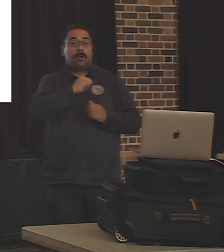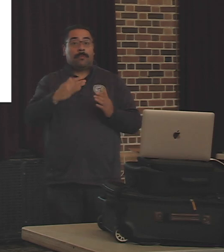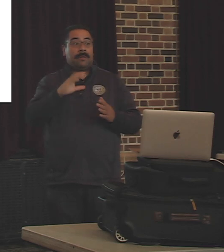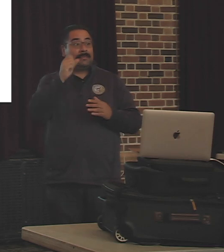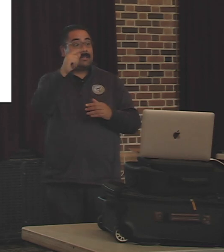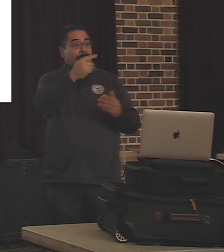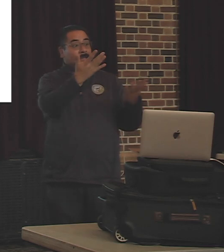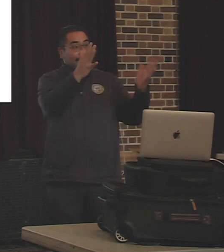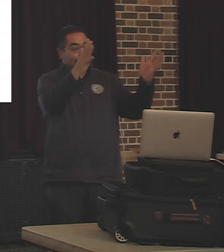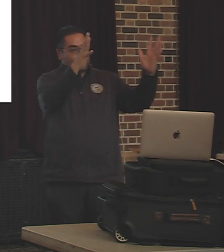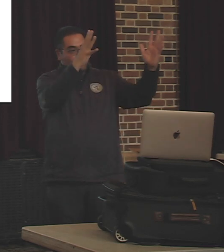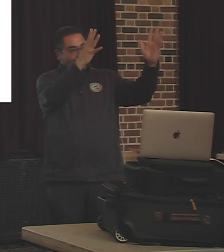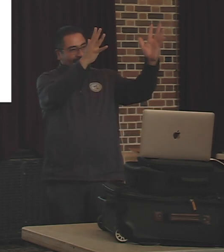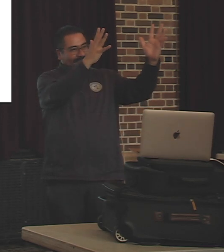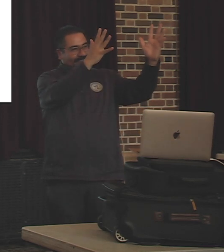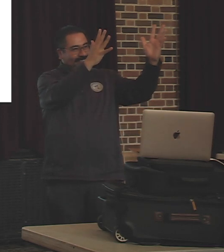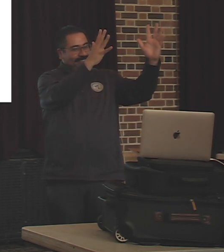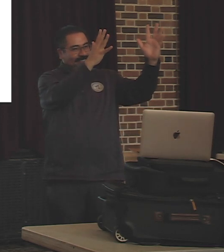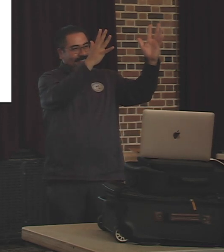Scott.